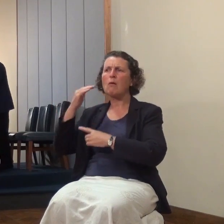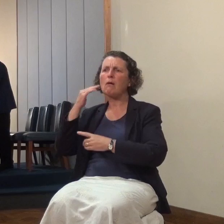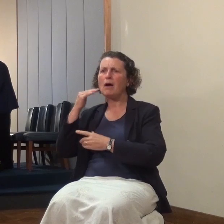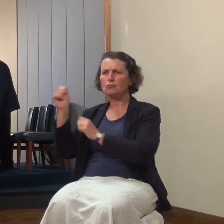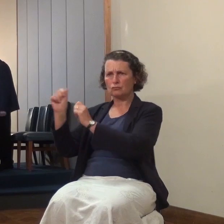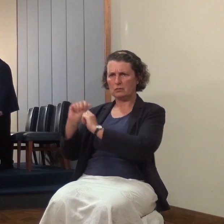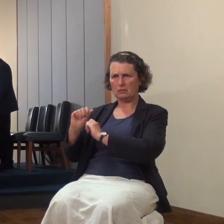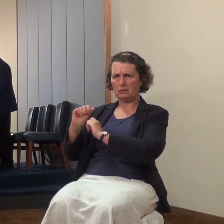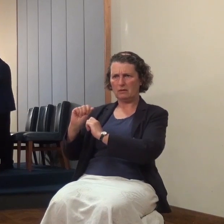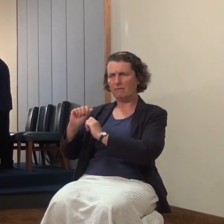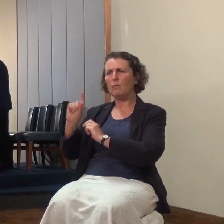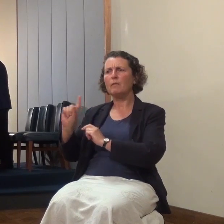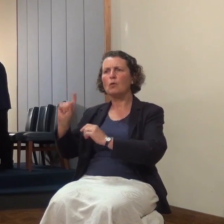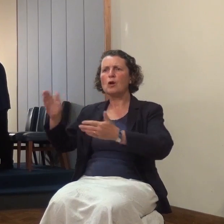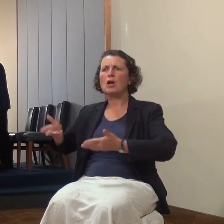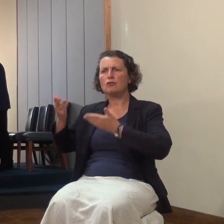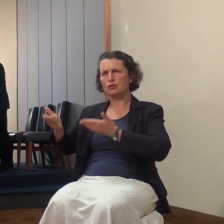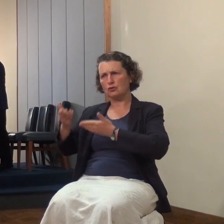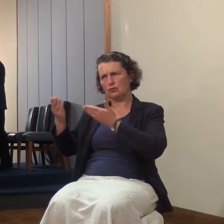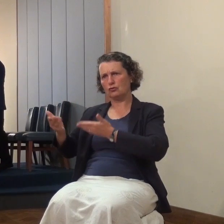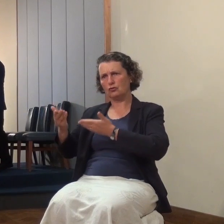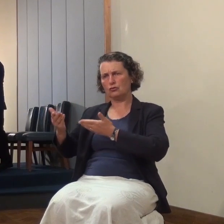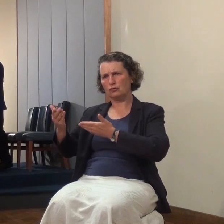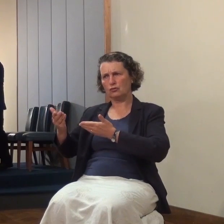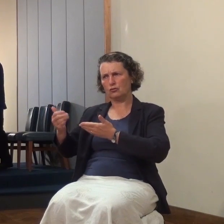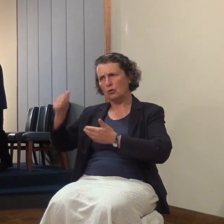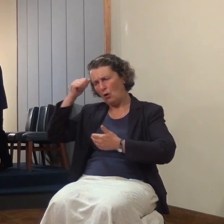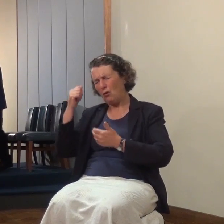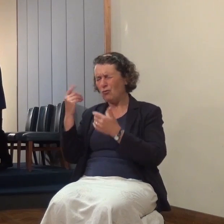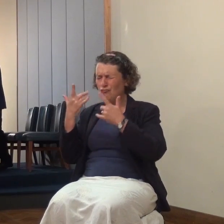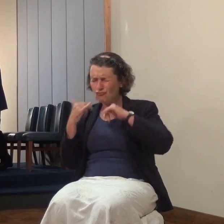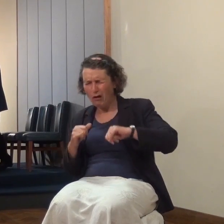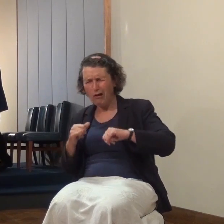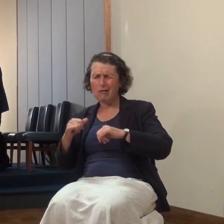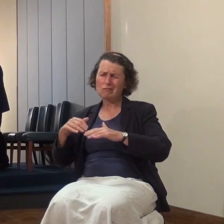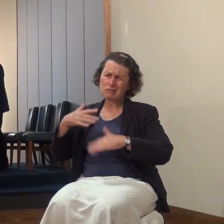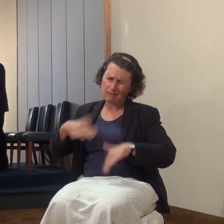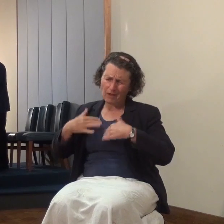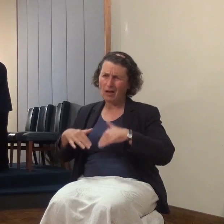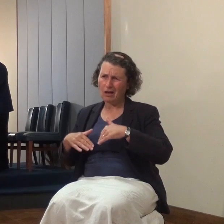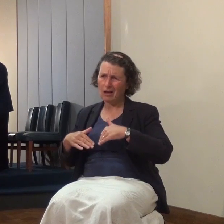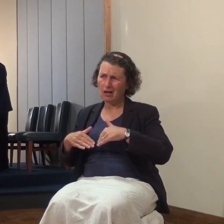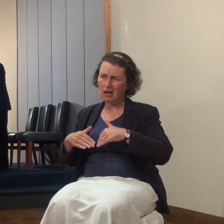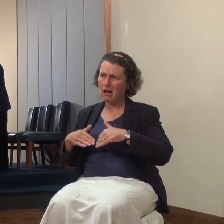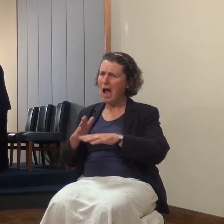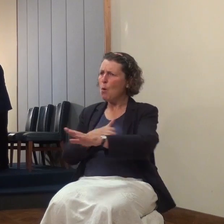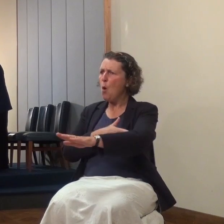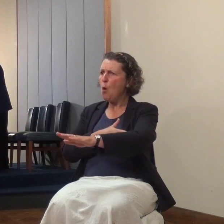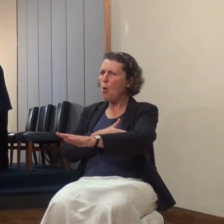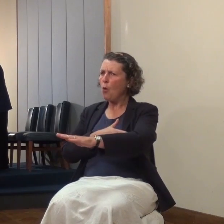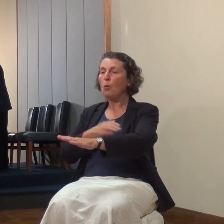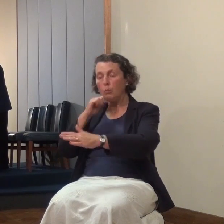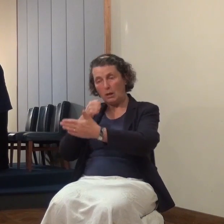too. Trials may have a limited time span, and then be done with, and we are to